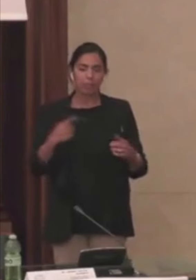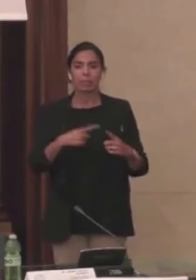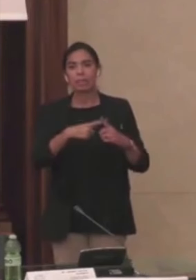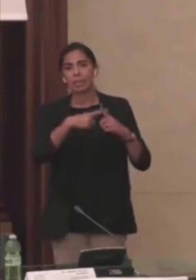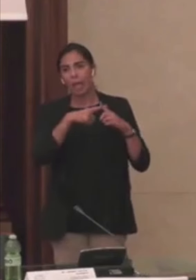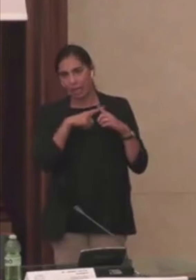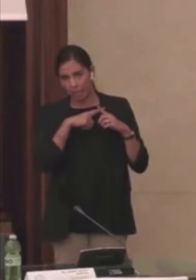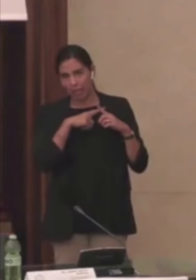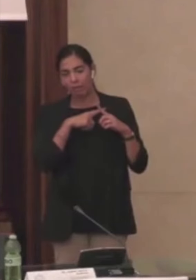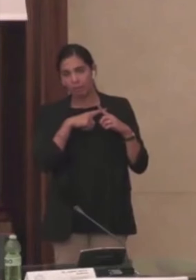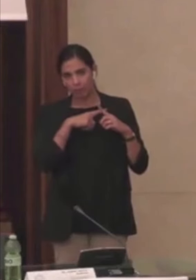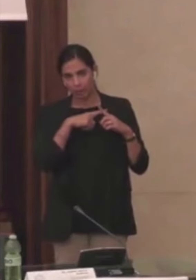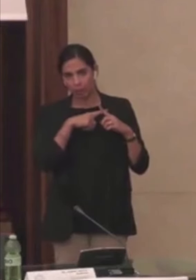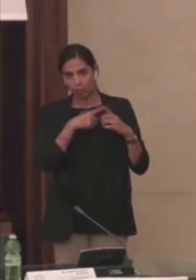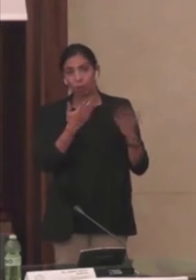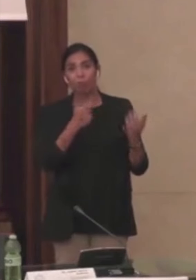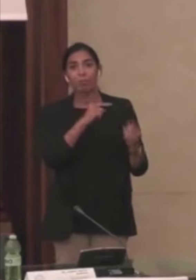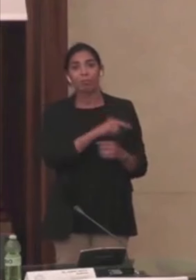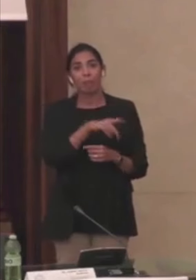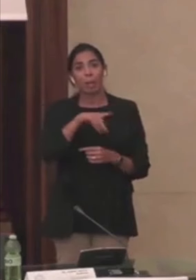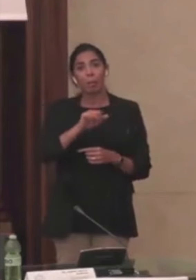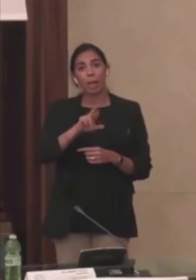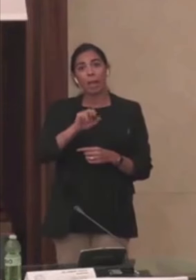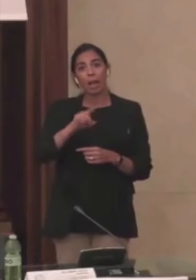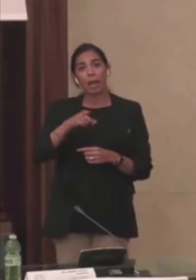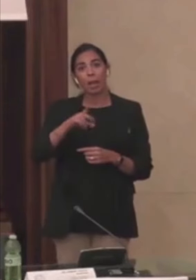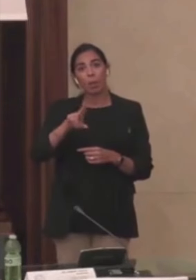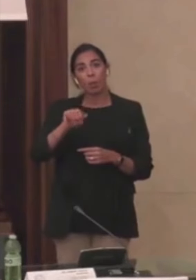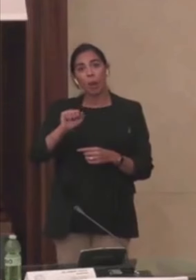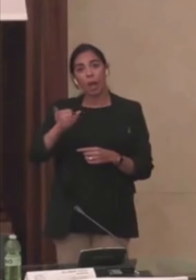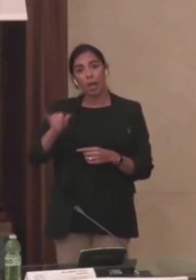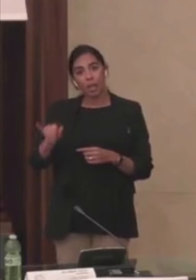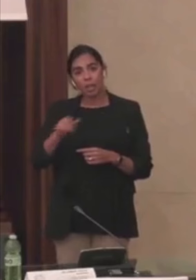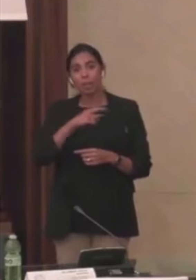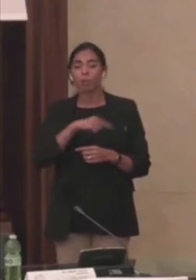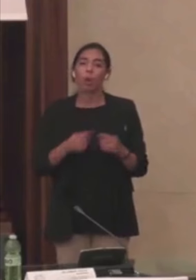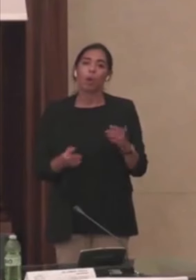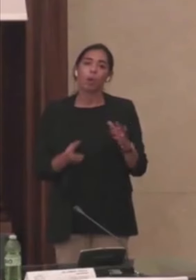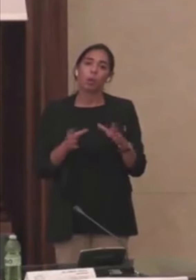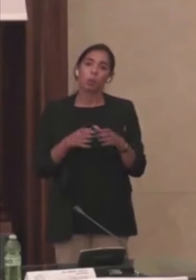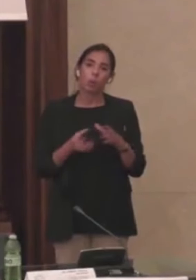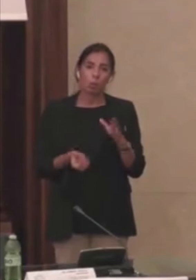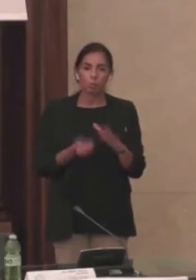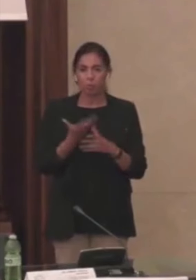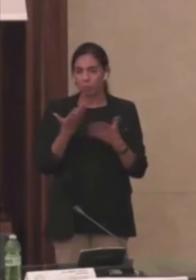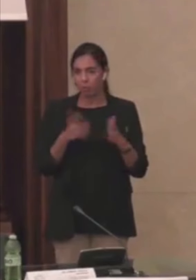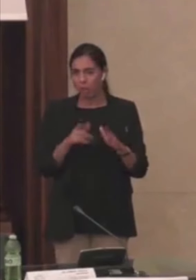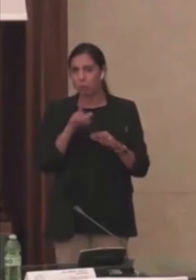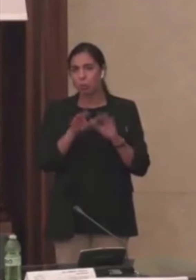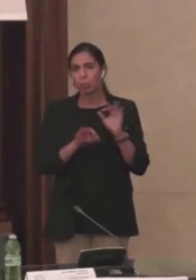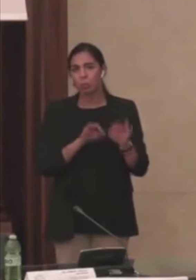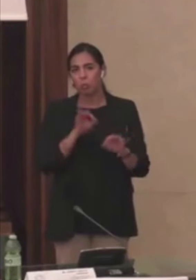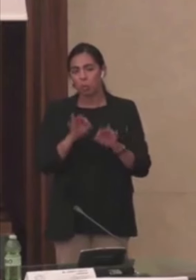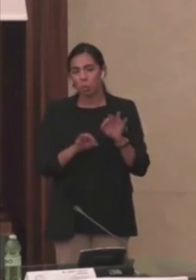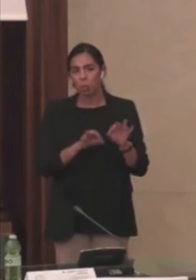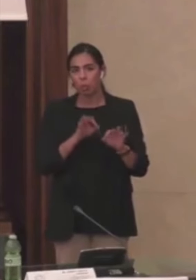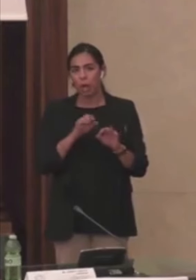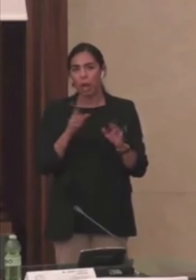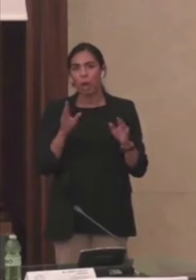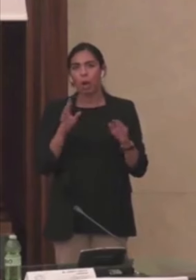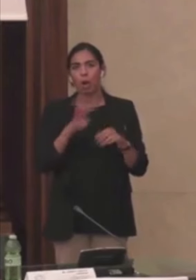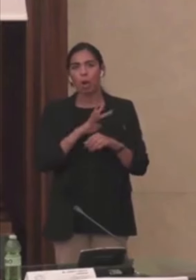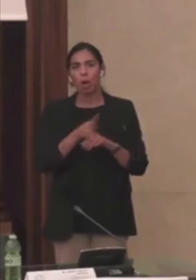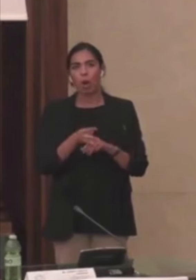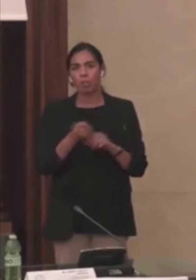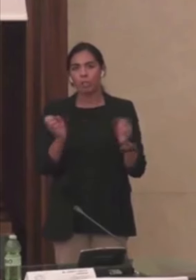Paraguay. We established a group called Treating COVID with